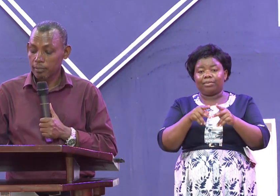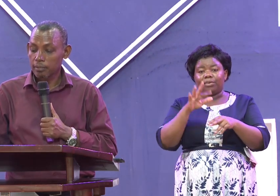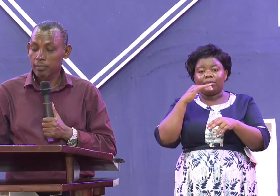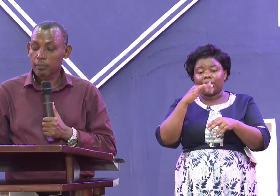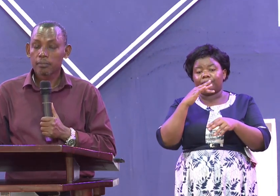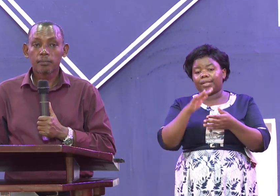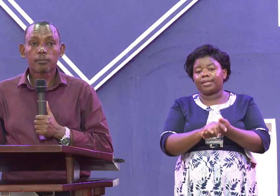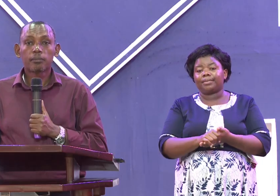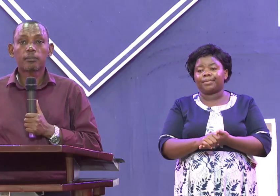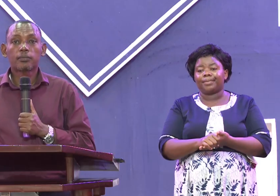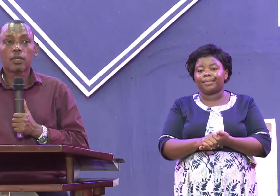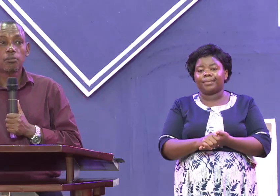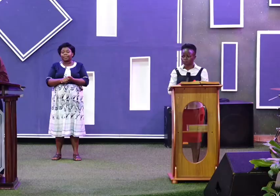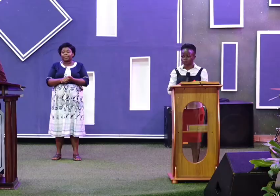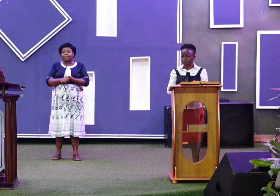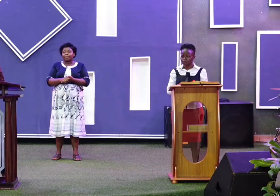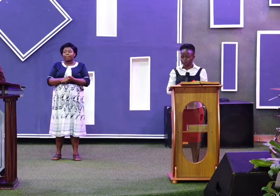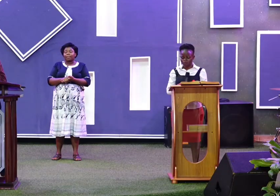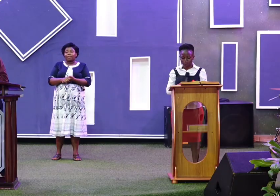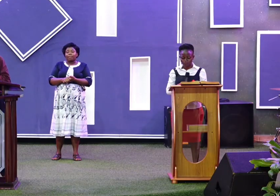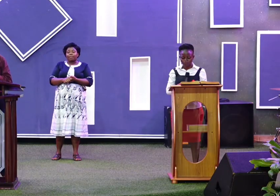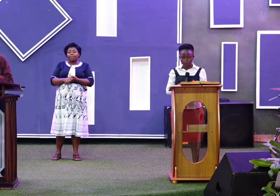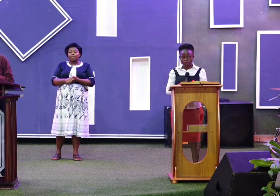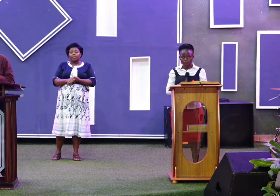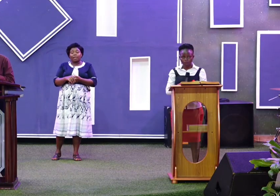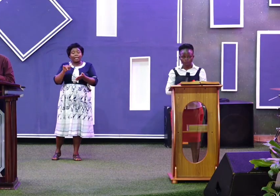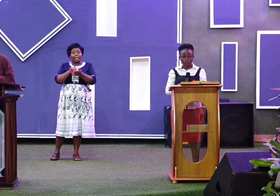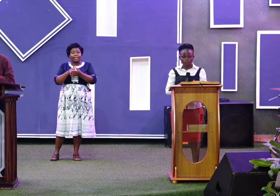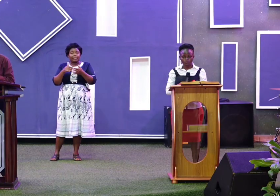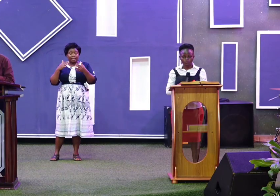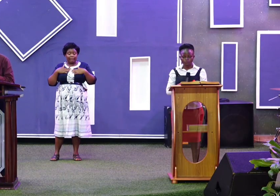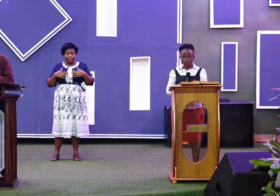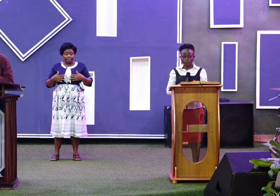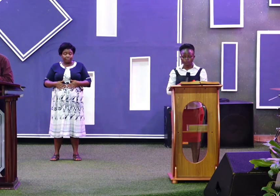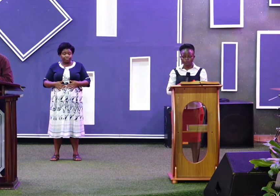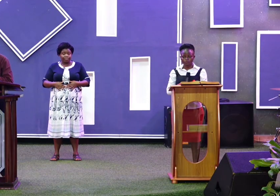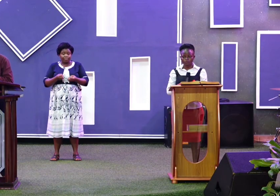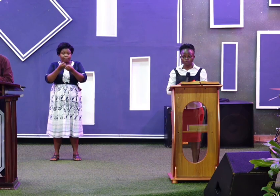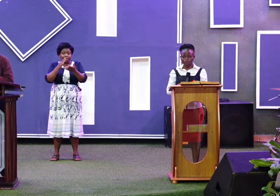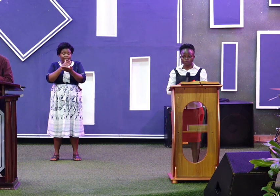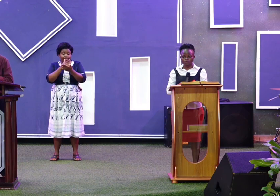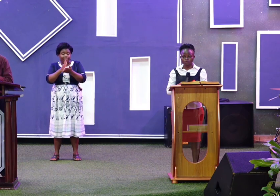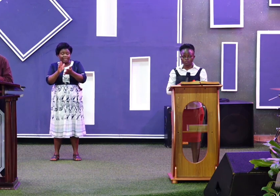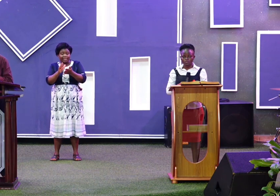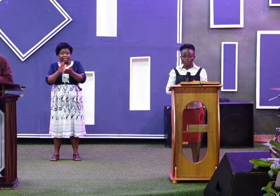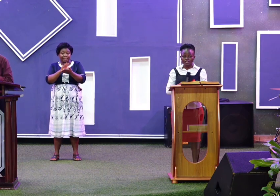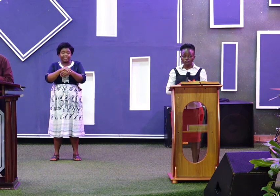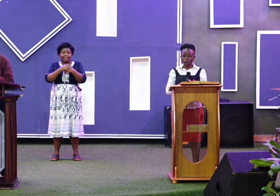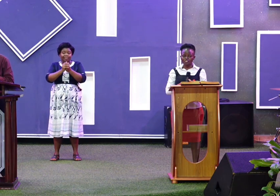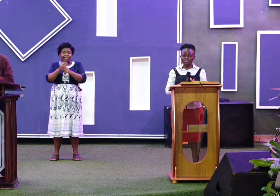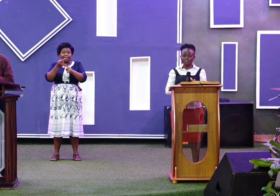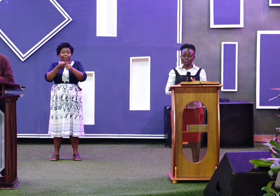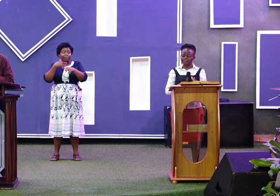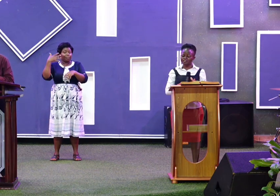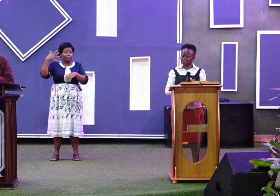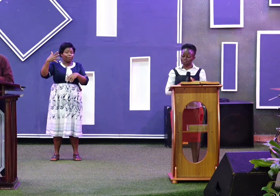usually hear the scientists speak out. Mpulira nti omubiri gw'omuntu ebitundu ebisinga obungi mazzi. I